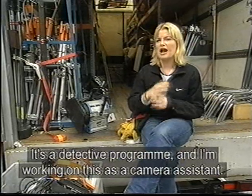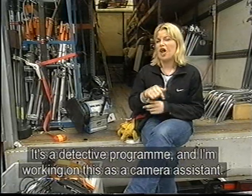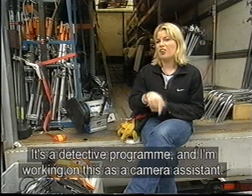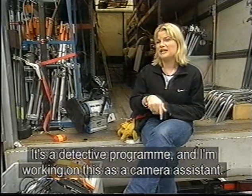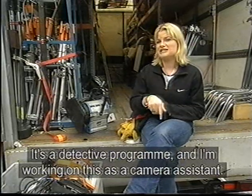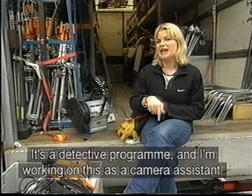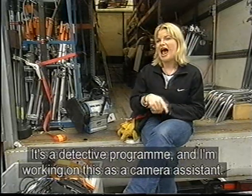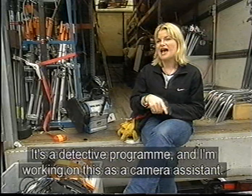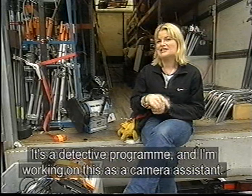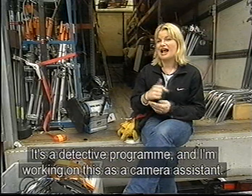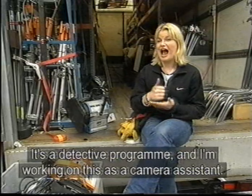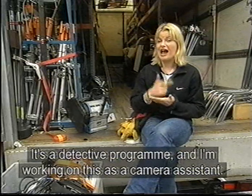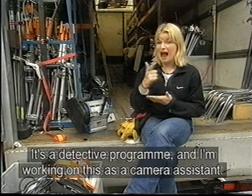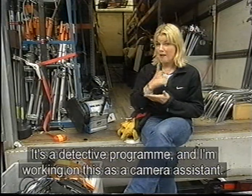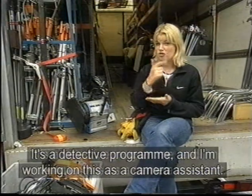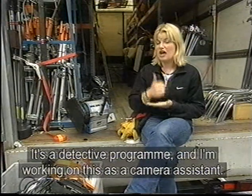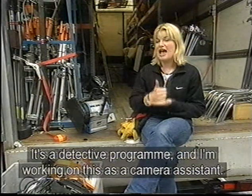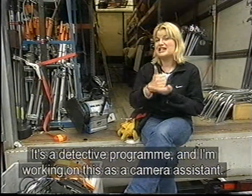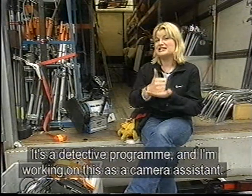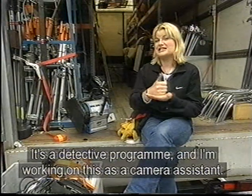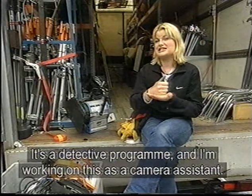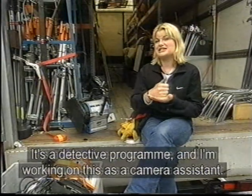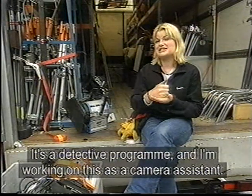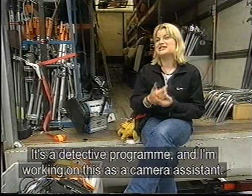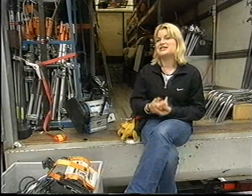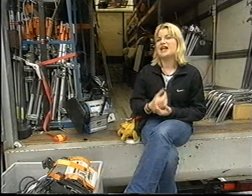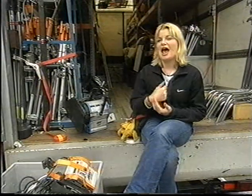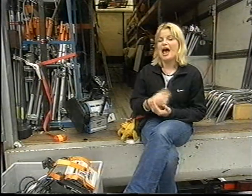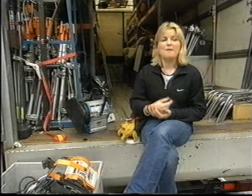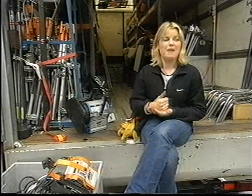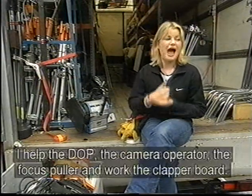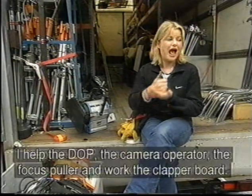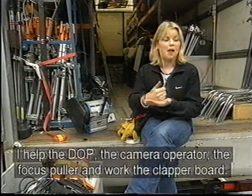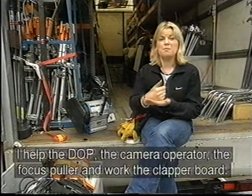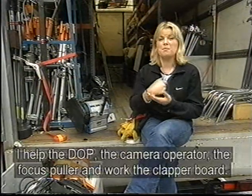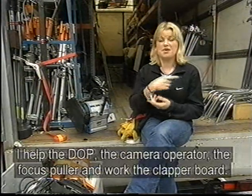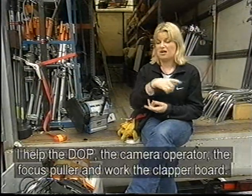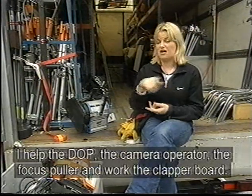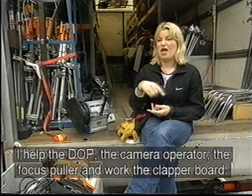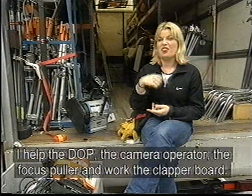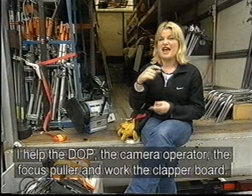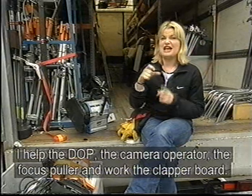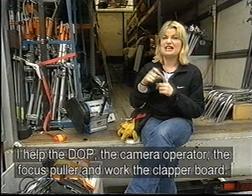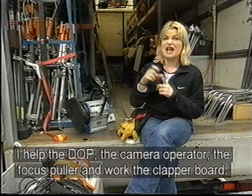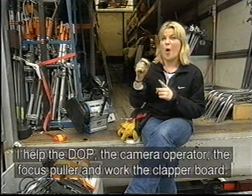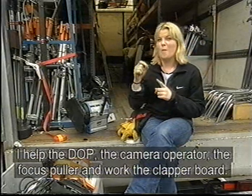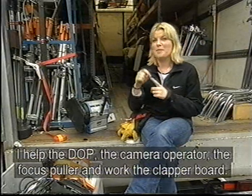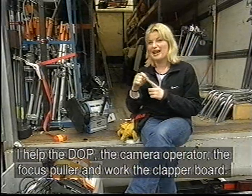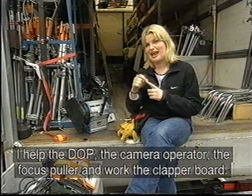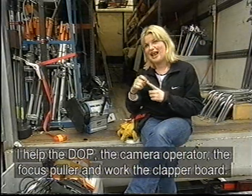on it as a camera assistant. I have the DOP,